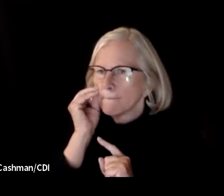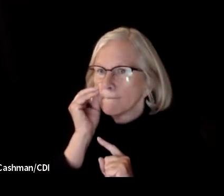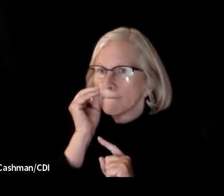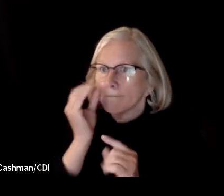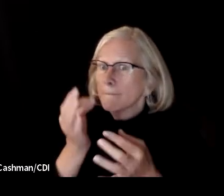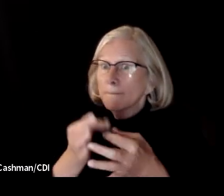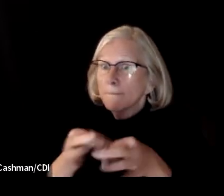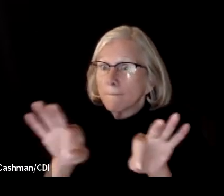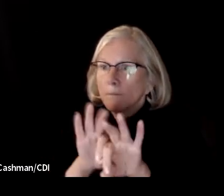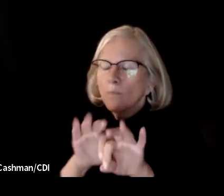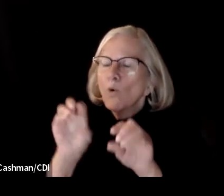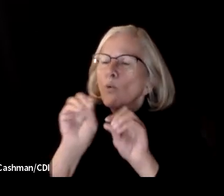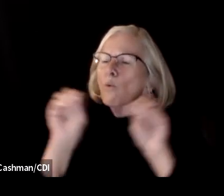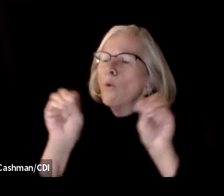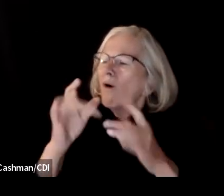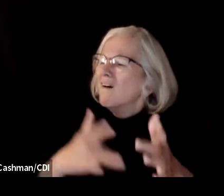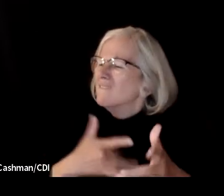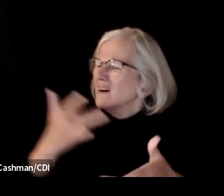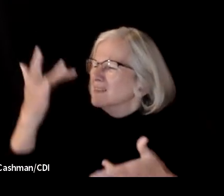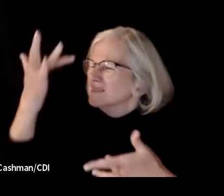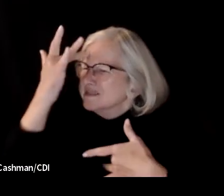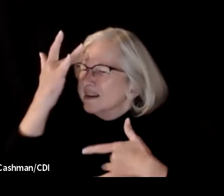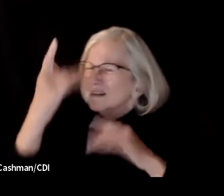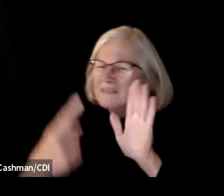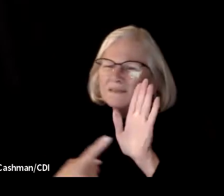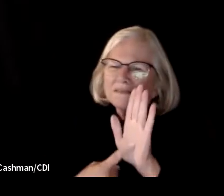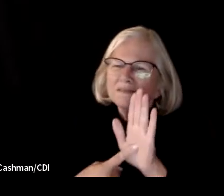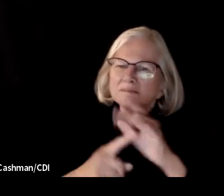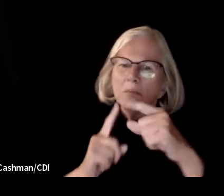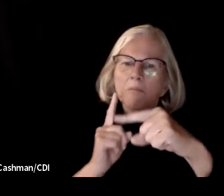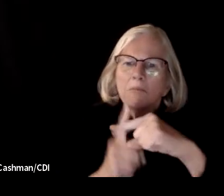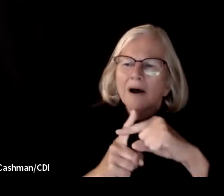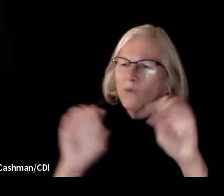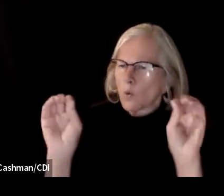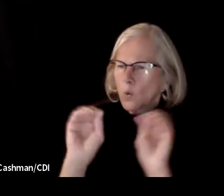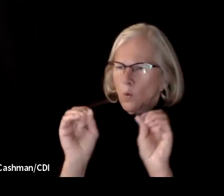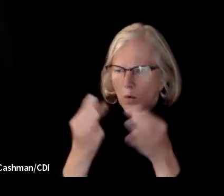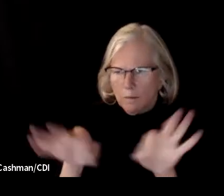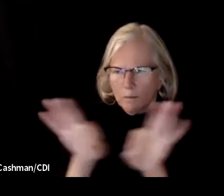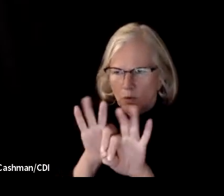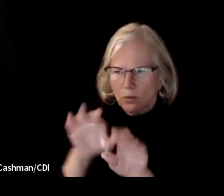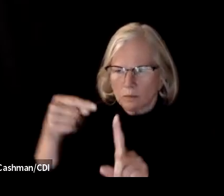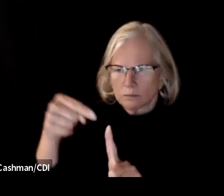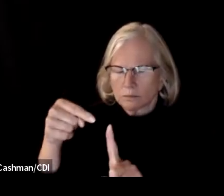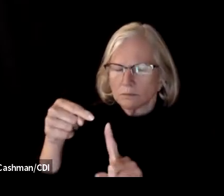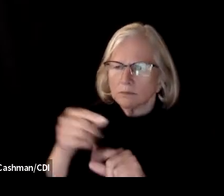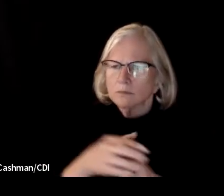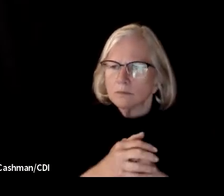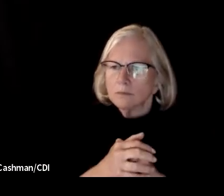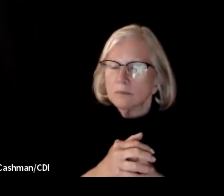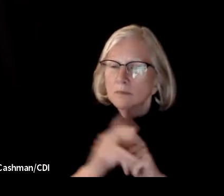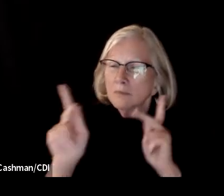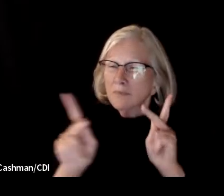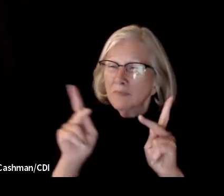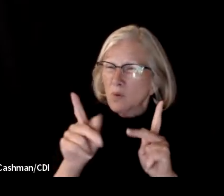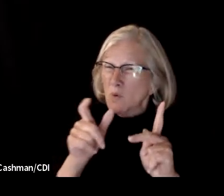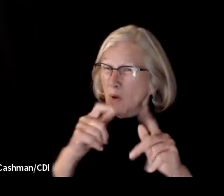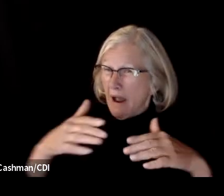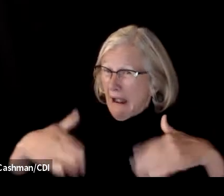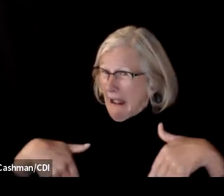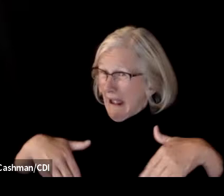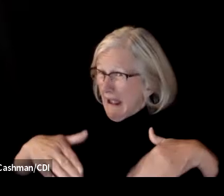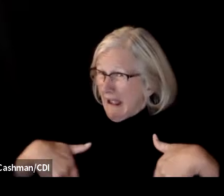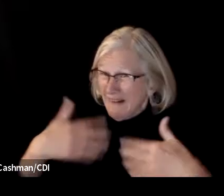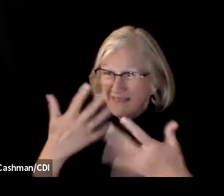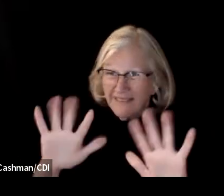for anyone exposed to a confirmed case. People who are not fully vaccinated and are returning to